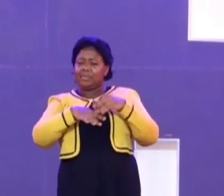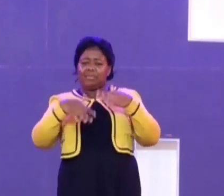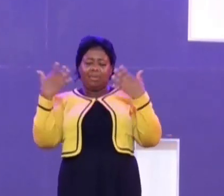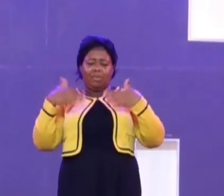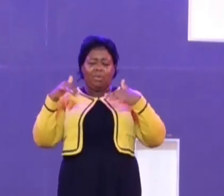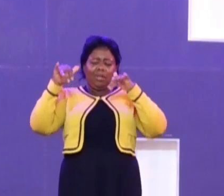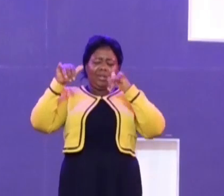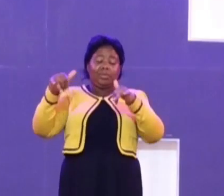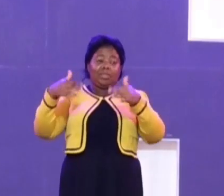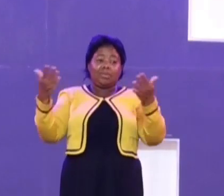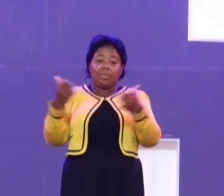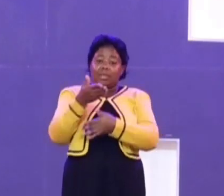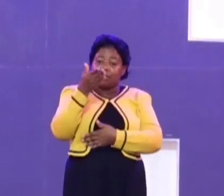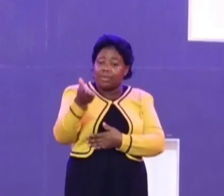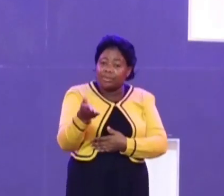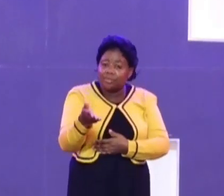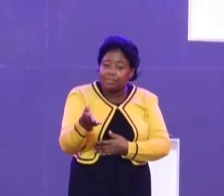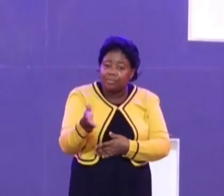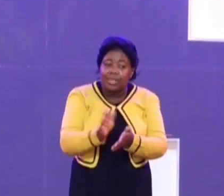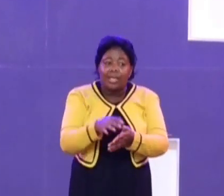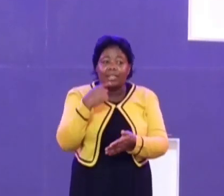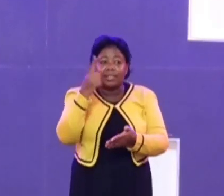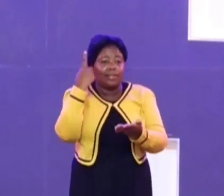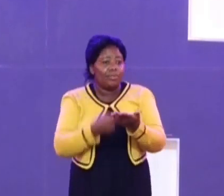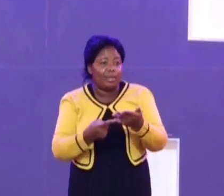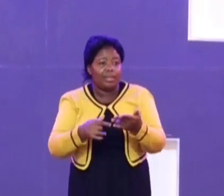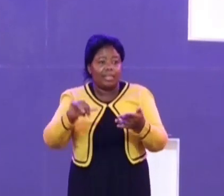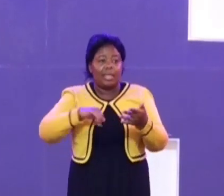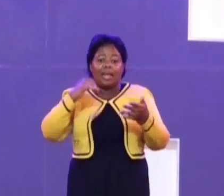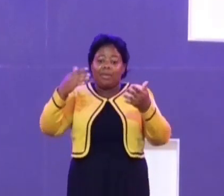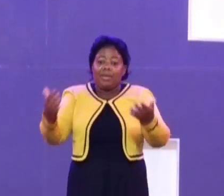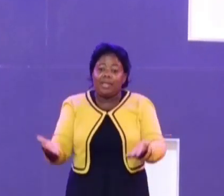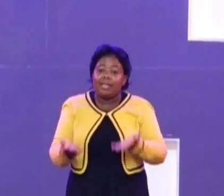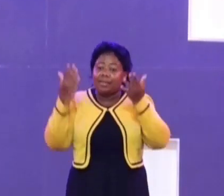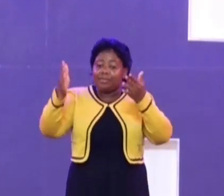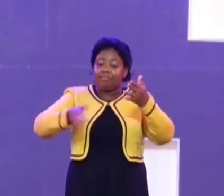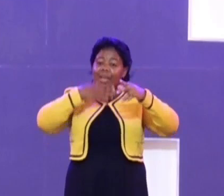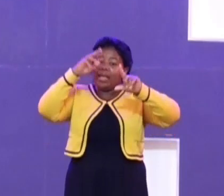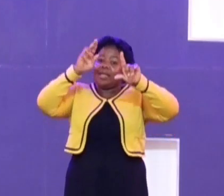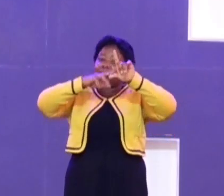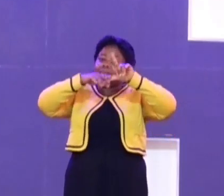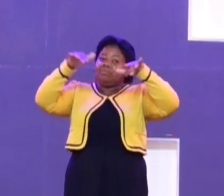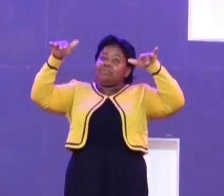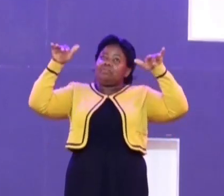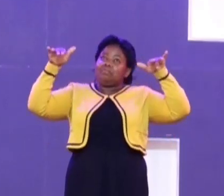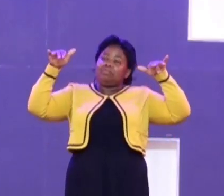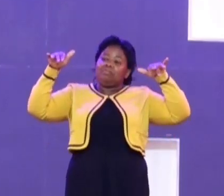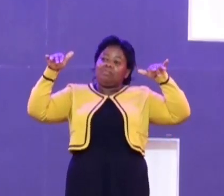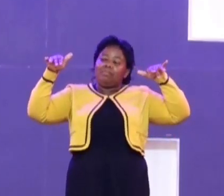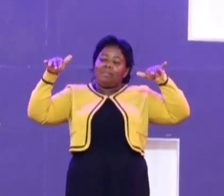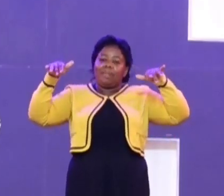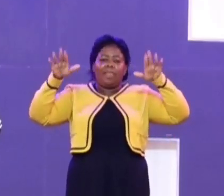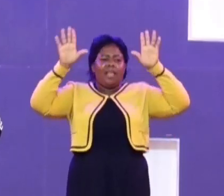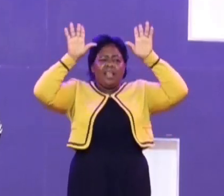okweraba ng'alitagwanira kubeera we yali. And he said, I will lift up my chair. N'agamba nti naye mu ssentebe yange waggulu. Lucifer